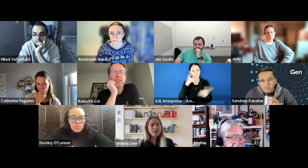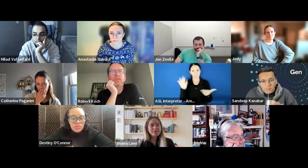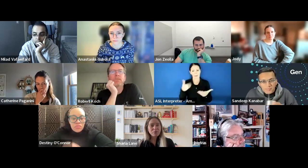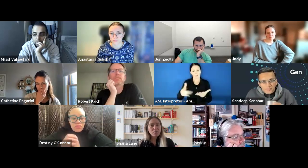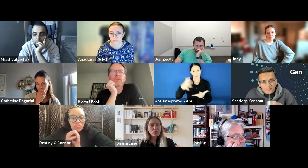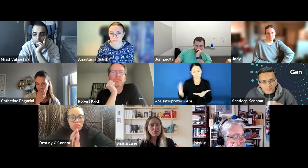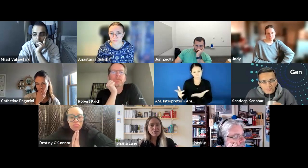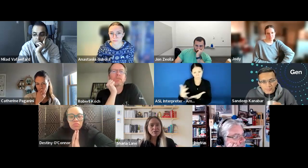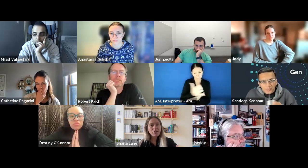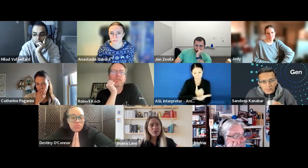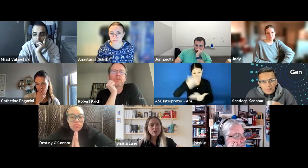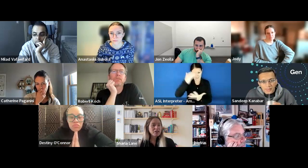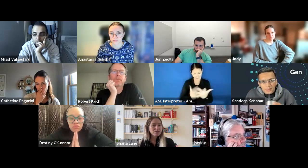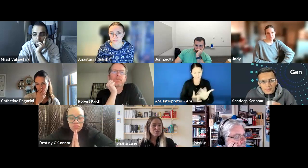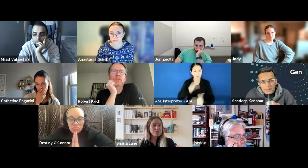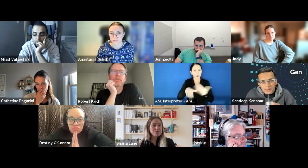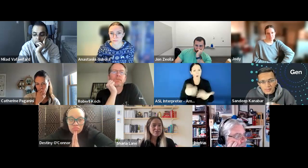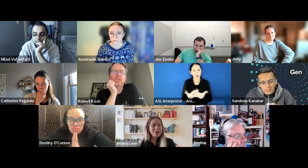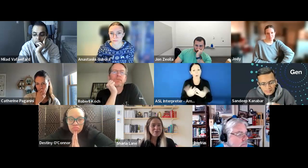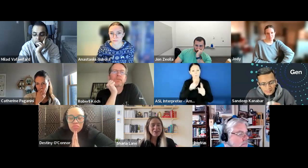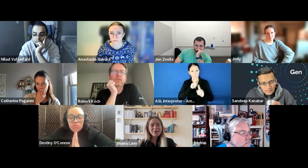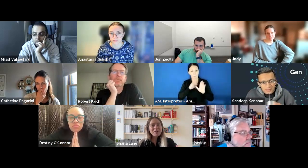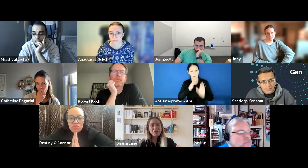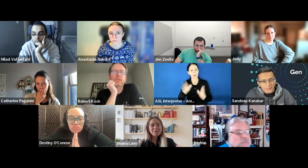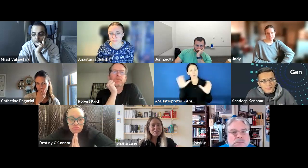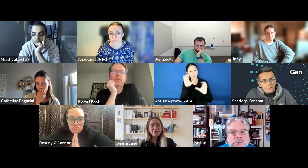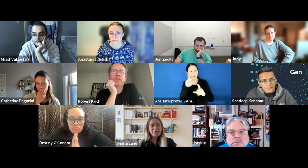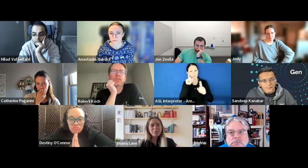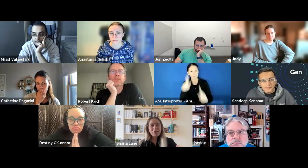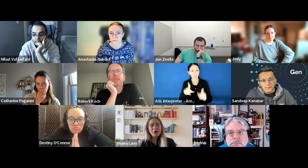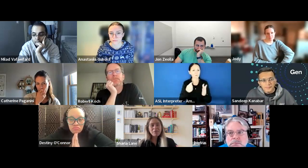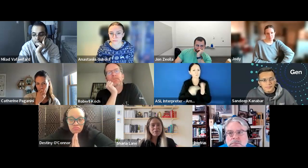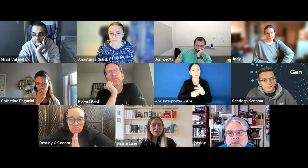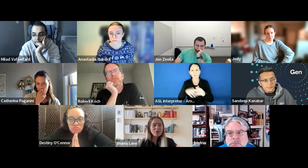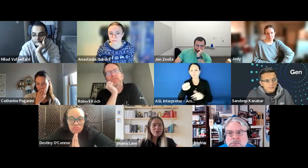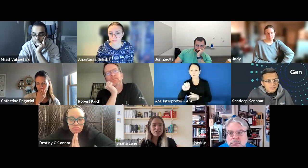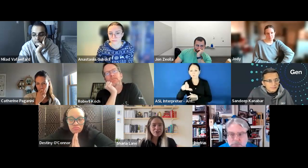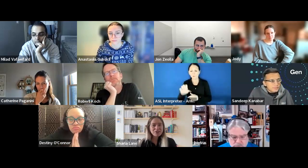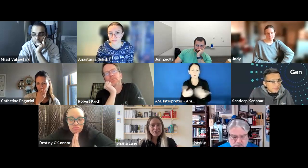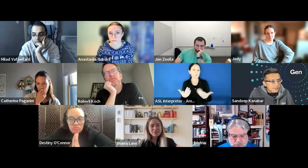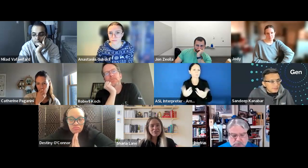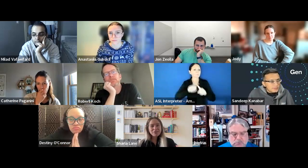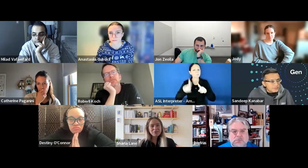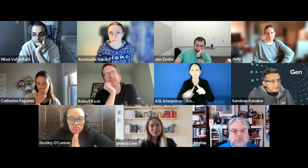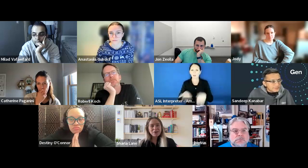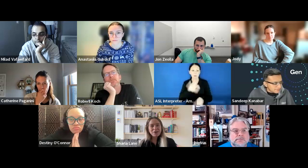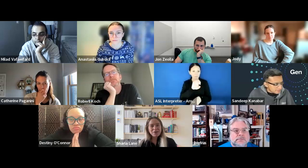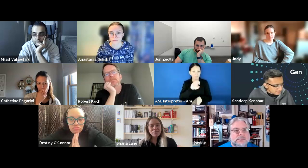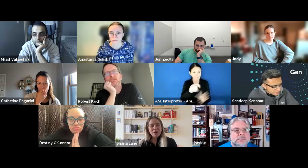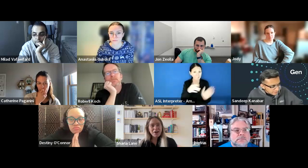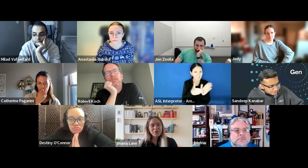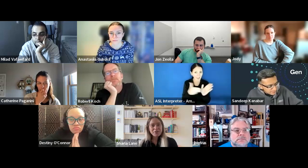all the things that reporters are looking for sources around, ranging from a foot doctor